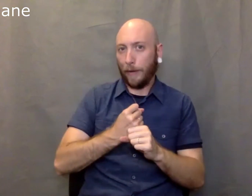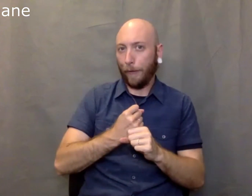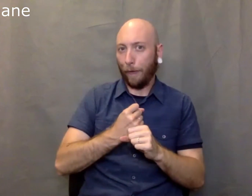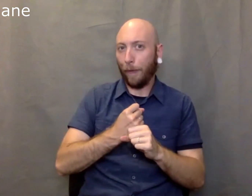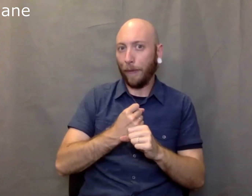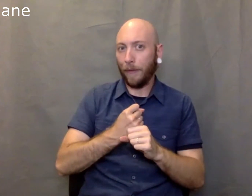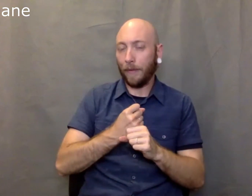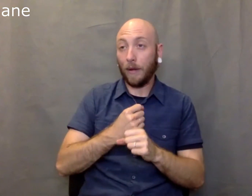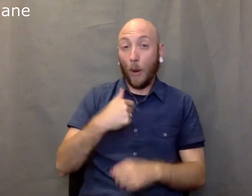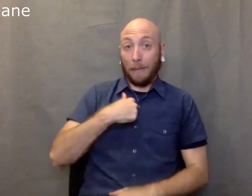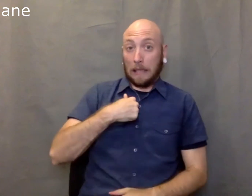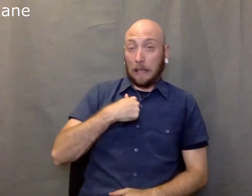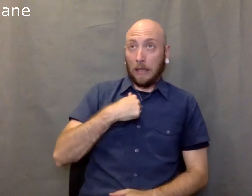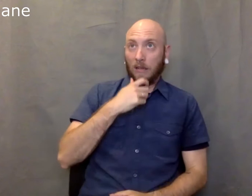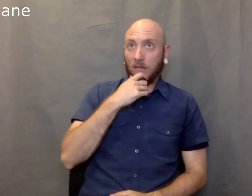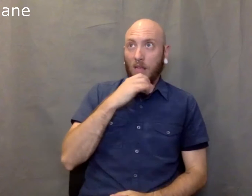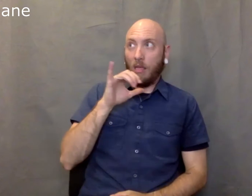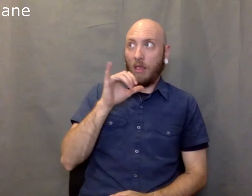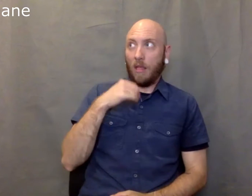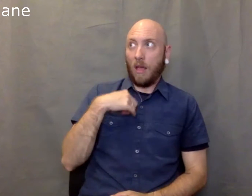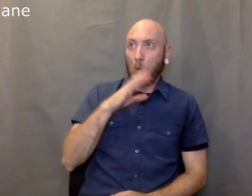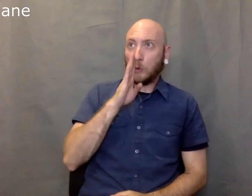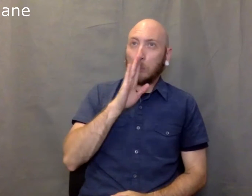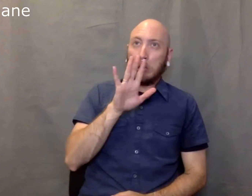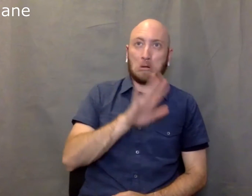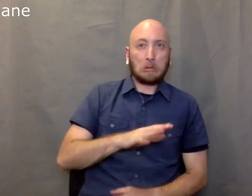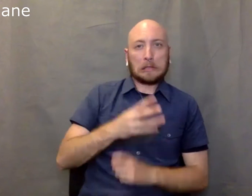at the time, I was maybe 6, 7 months. But